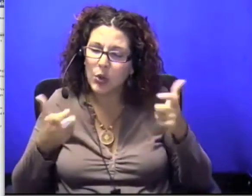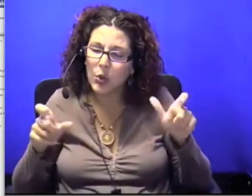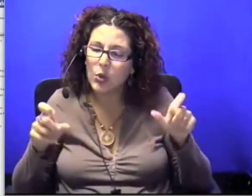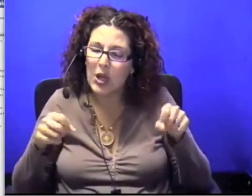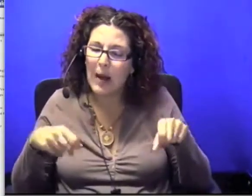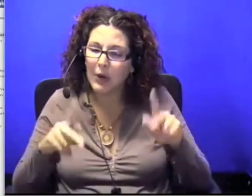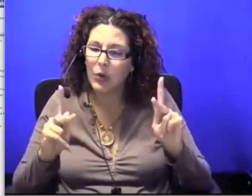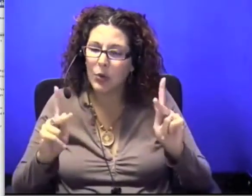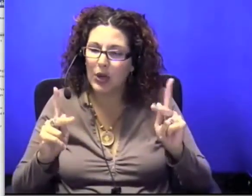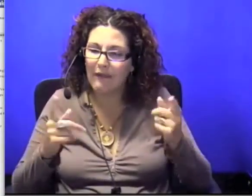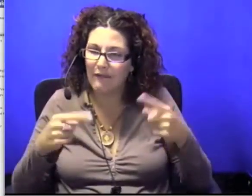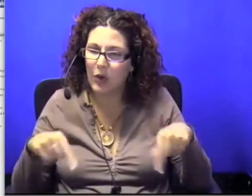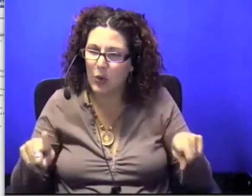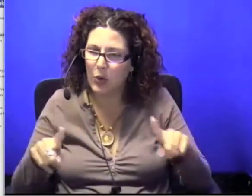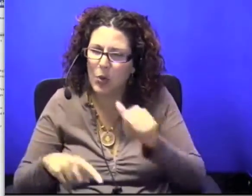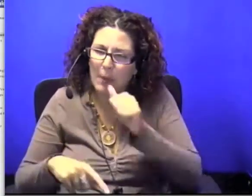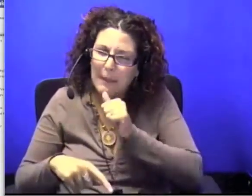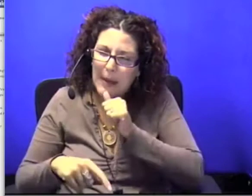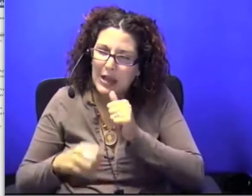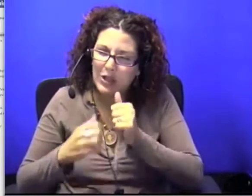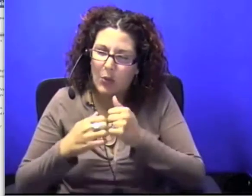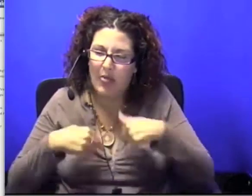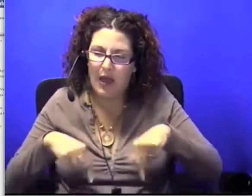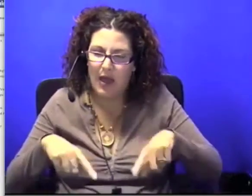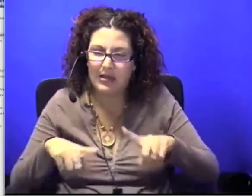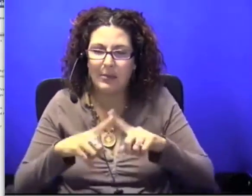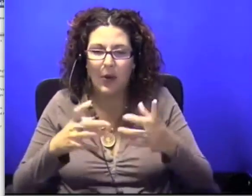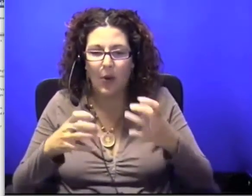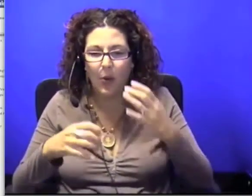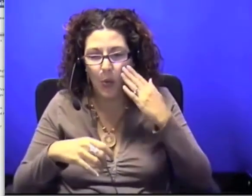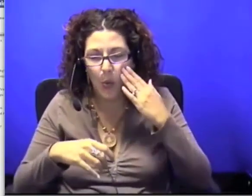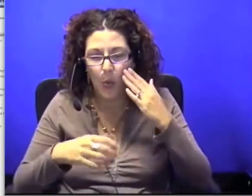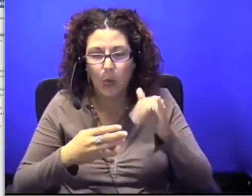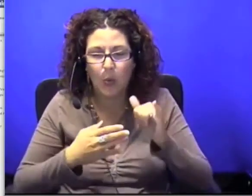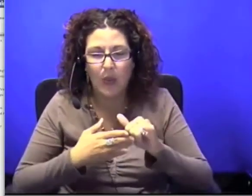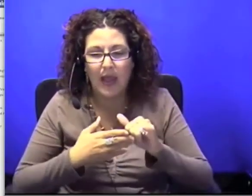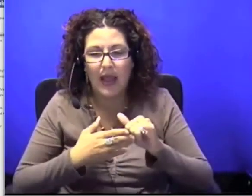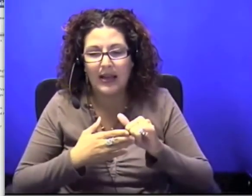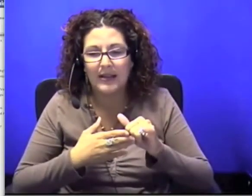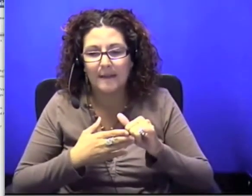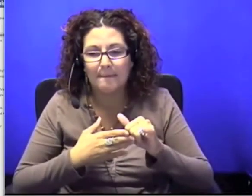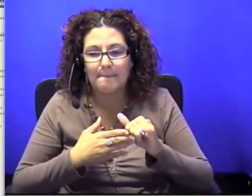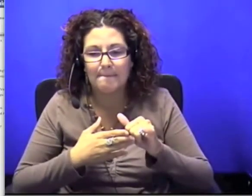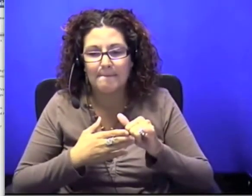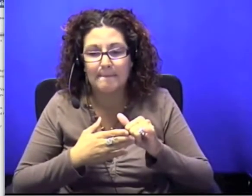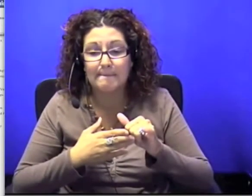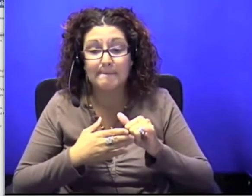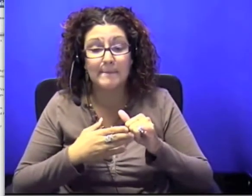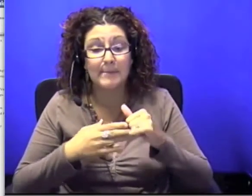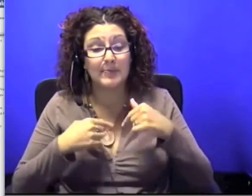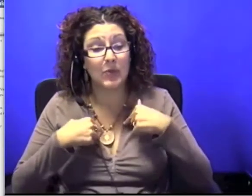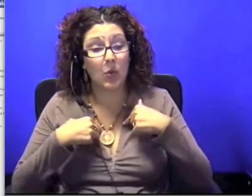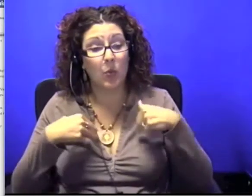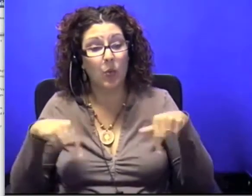huge opportunity, so be patient with us. But want you to know that as